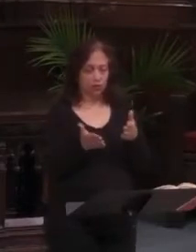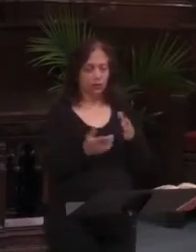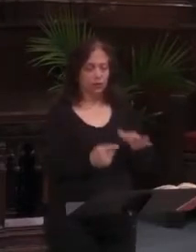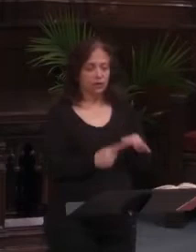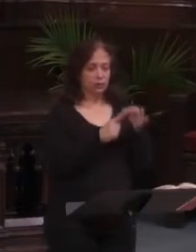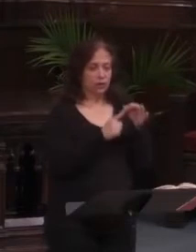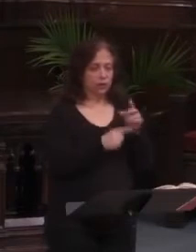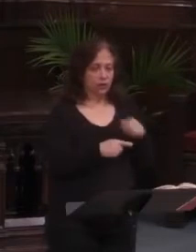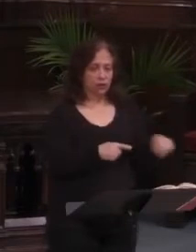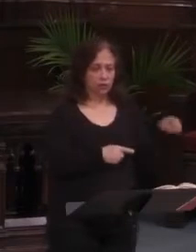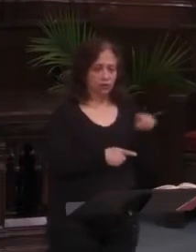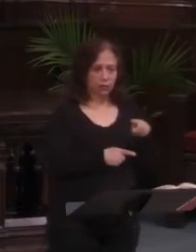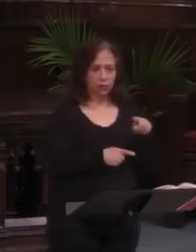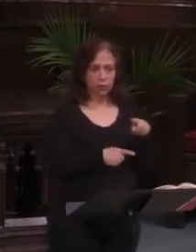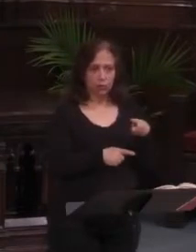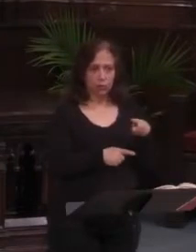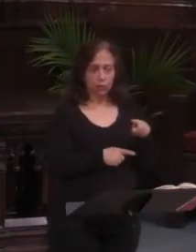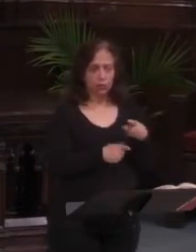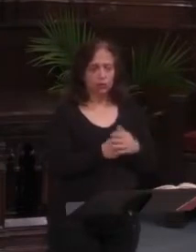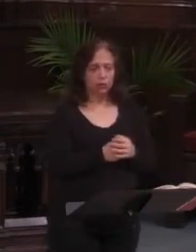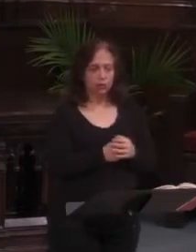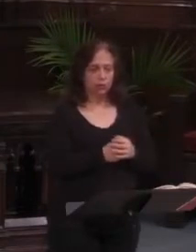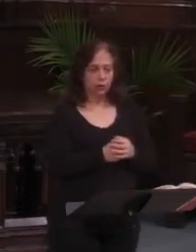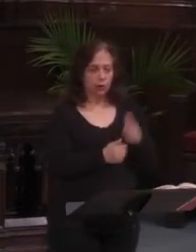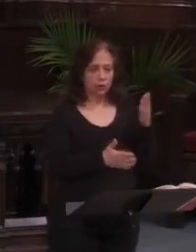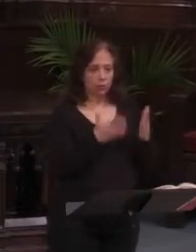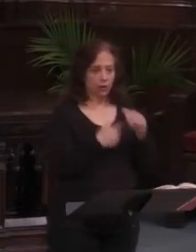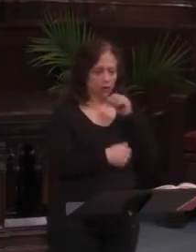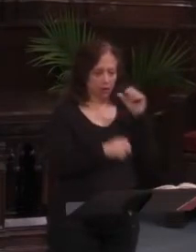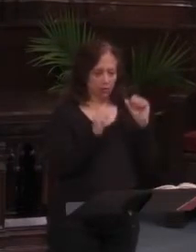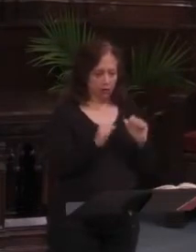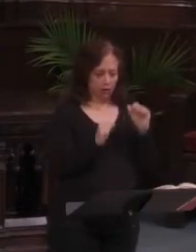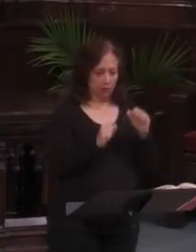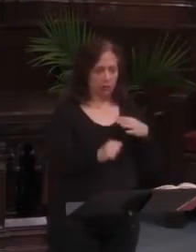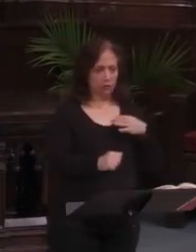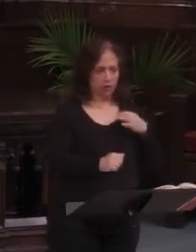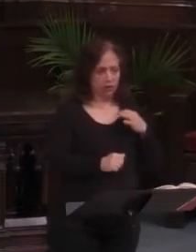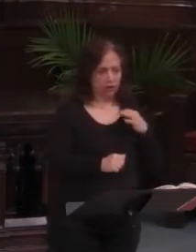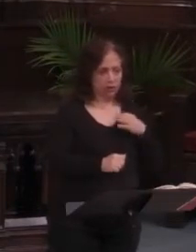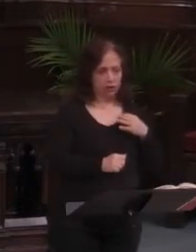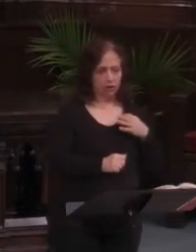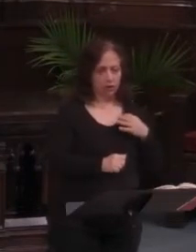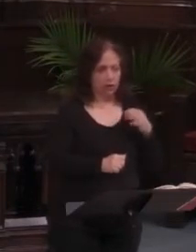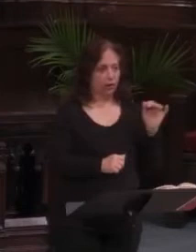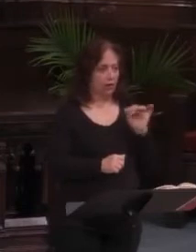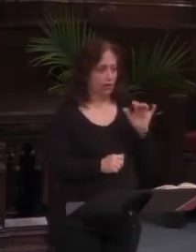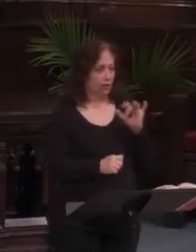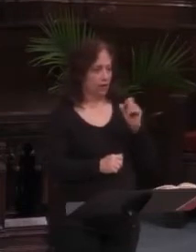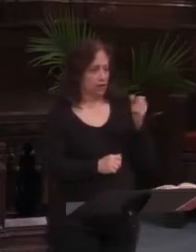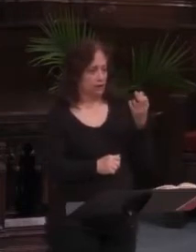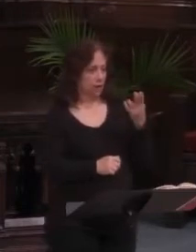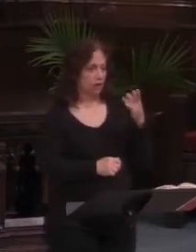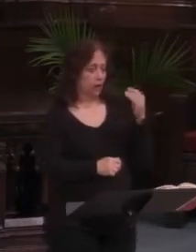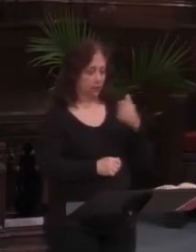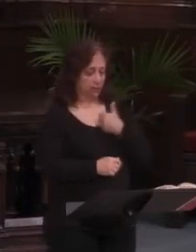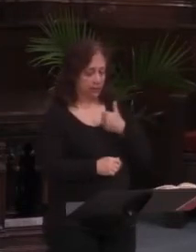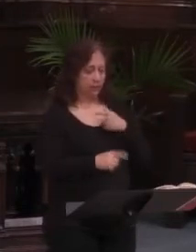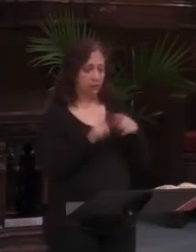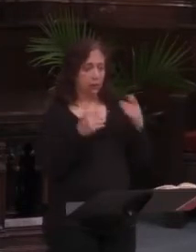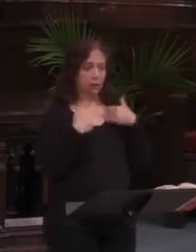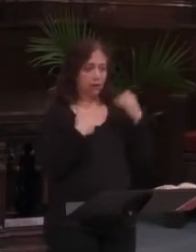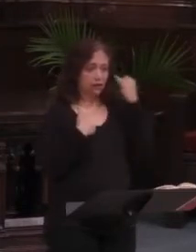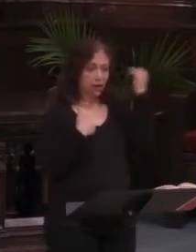those of you who are in higher risk categories and you may not be able to volunteer in person like Sarah had. But we have an idea for